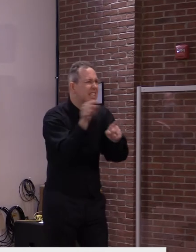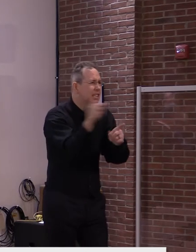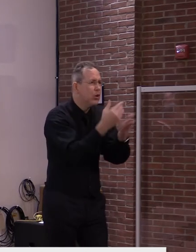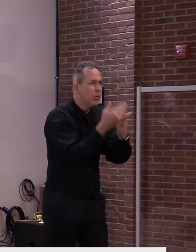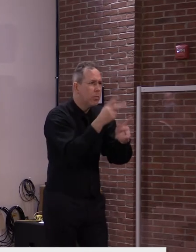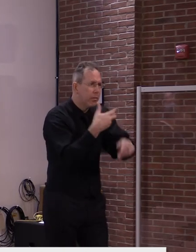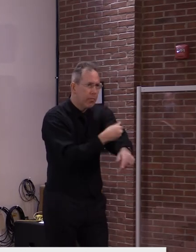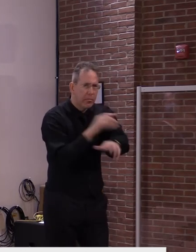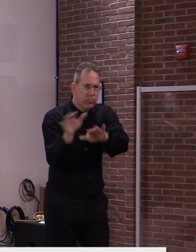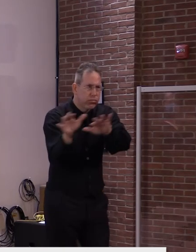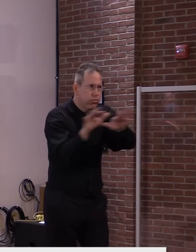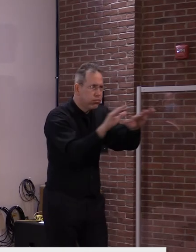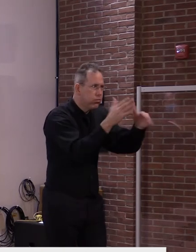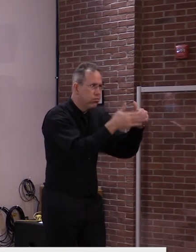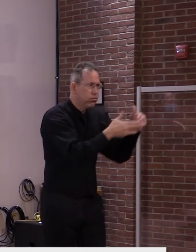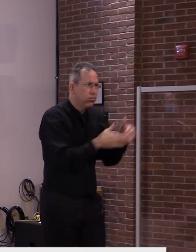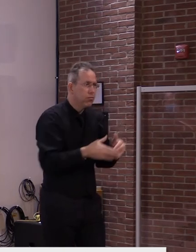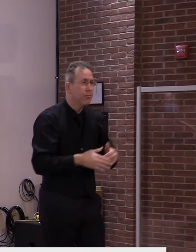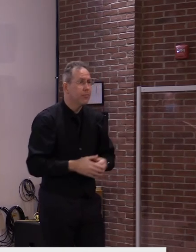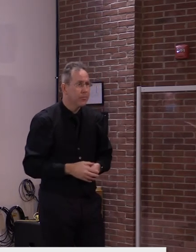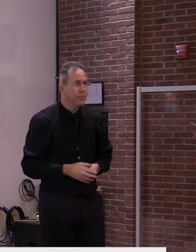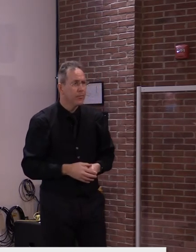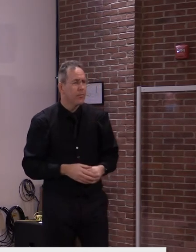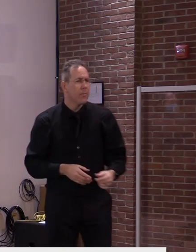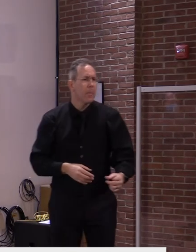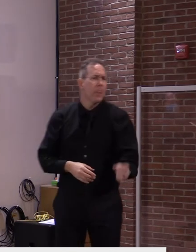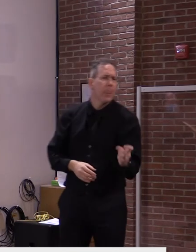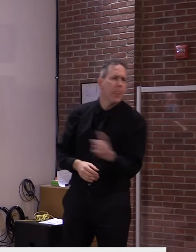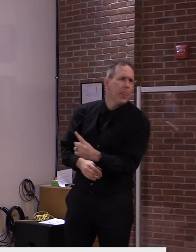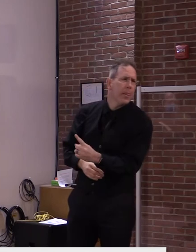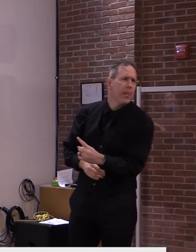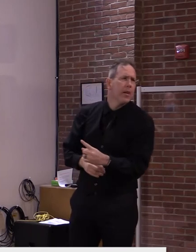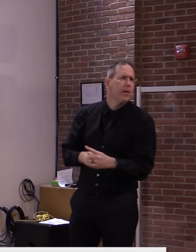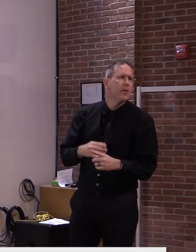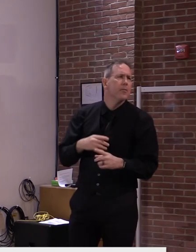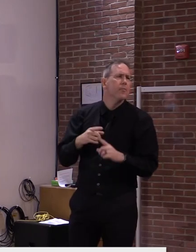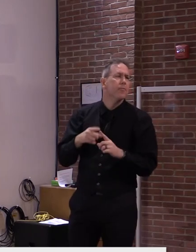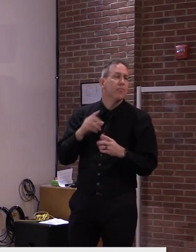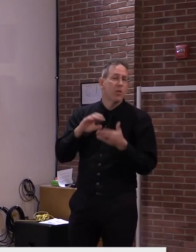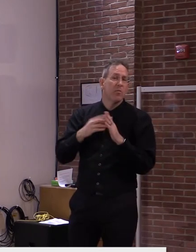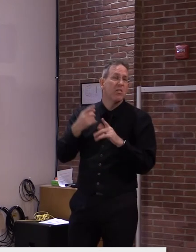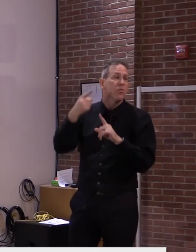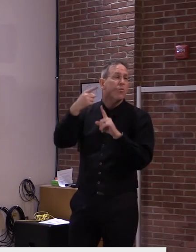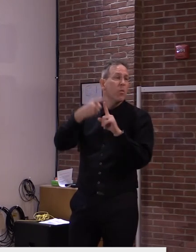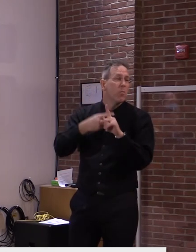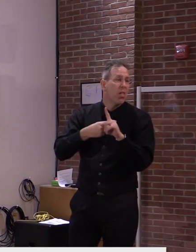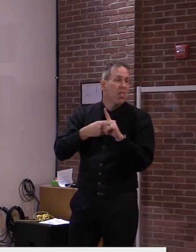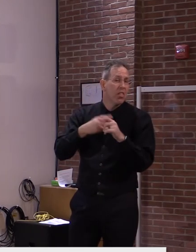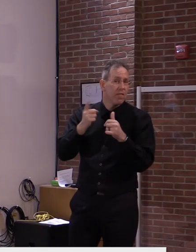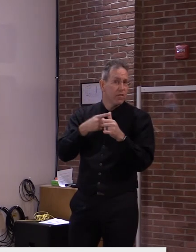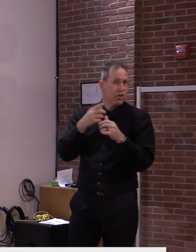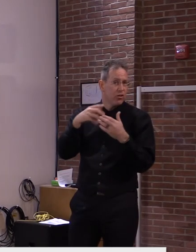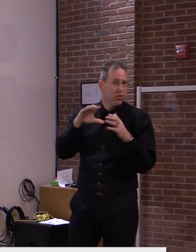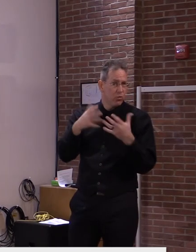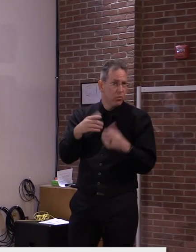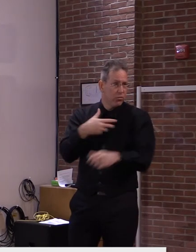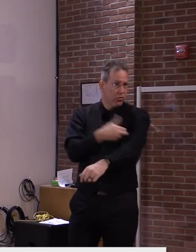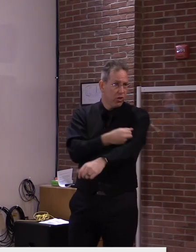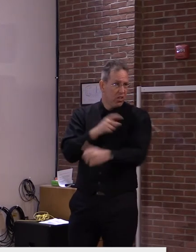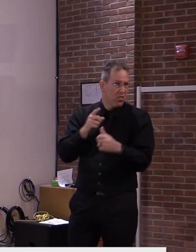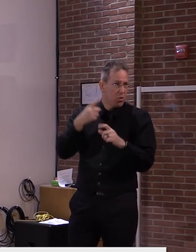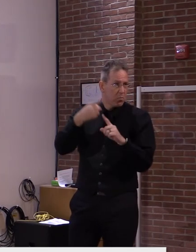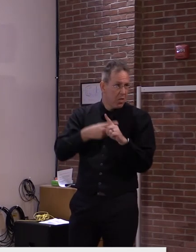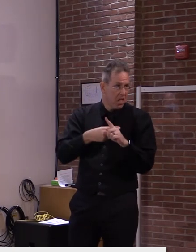So if you get through a month here of first doses and then people become due for their second doses, and you're going to carry on